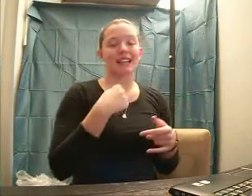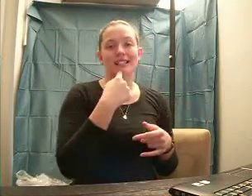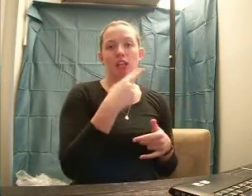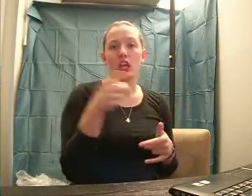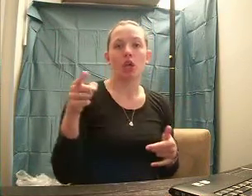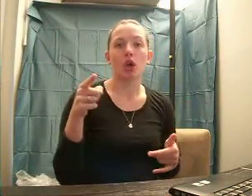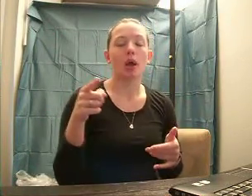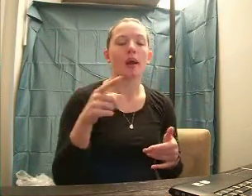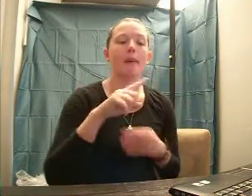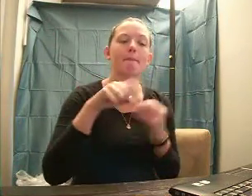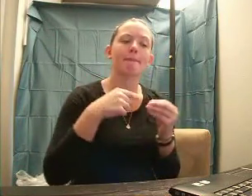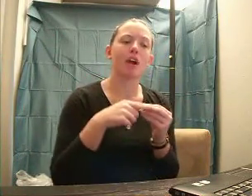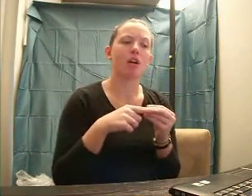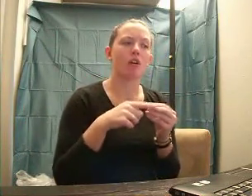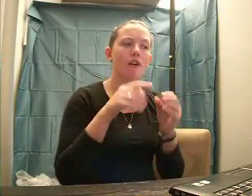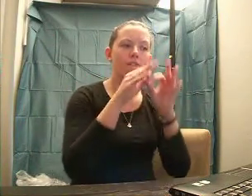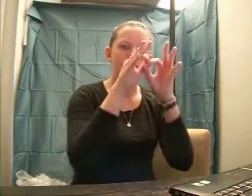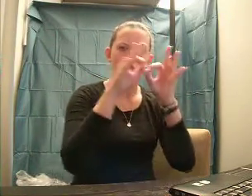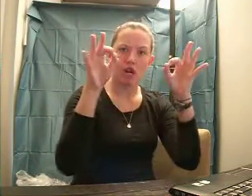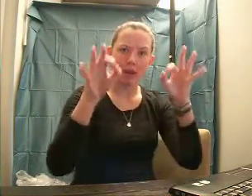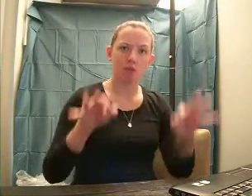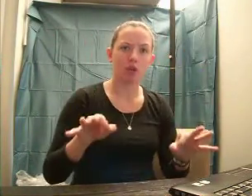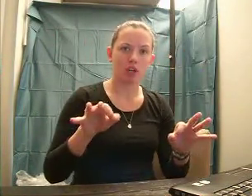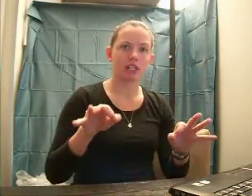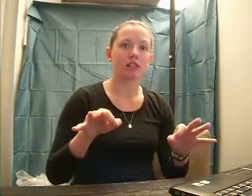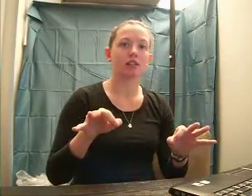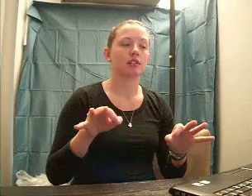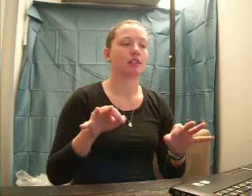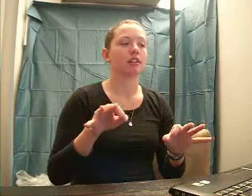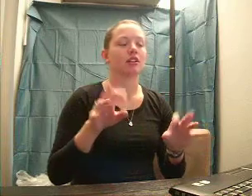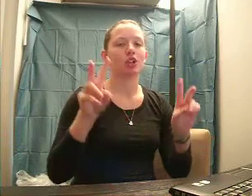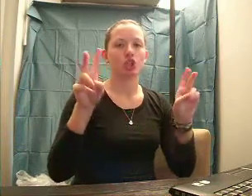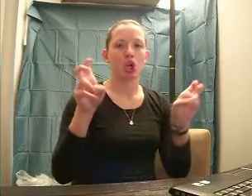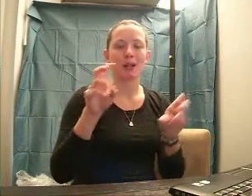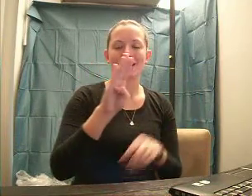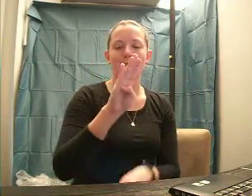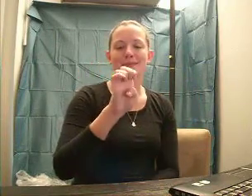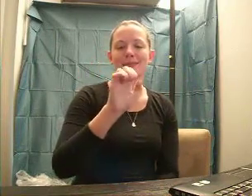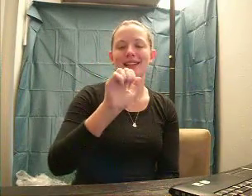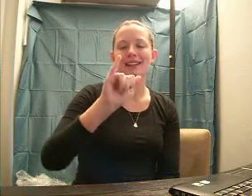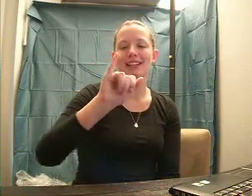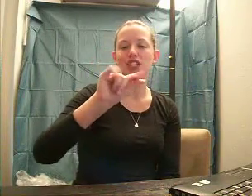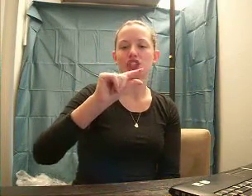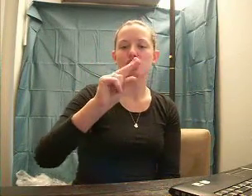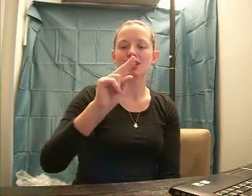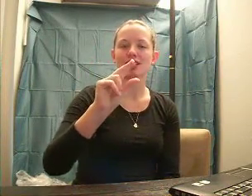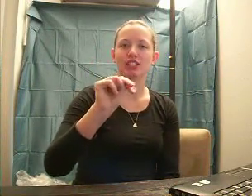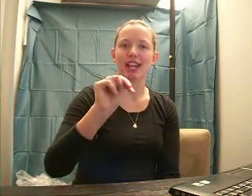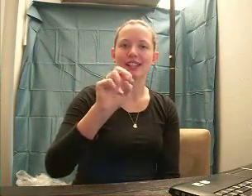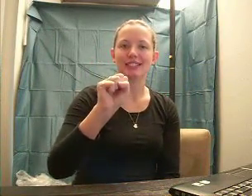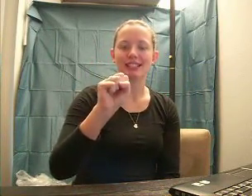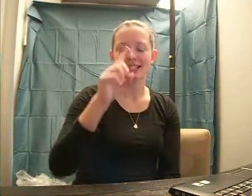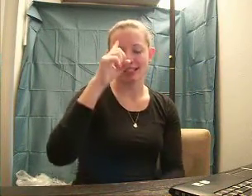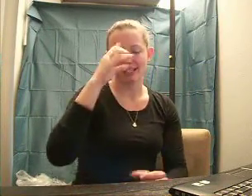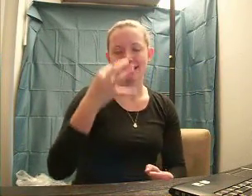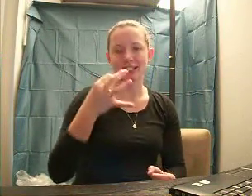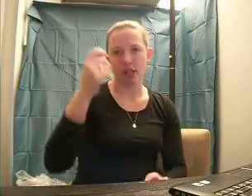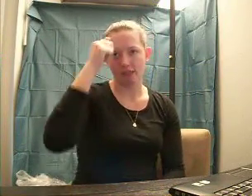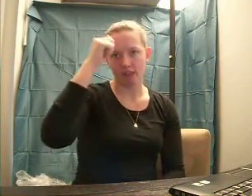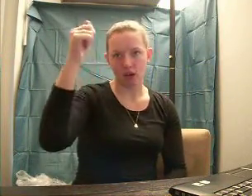very popular in statistics and machine learning over the last 50 years called Bayesian decision theory. And it's more recently a unified way to think about how